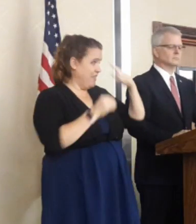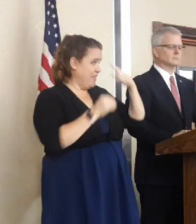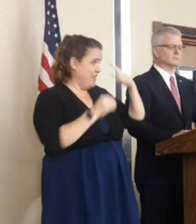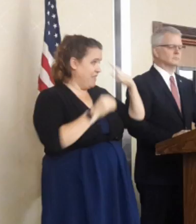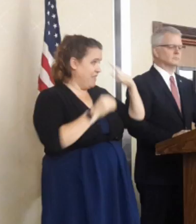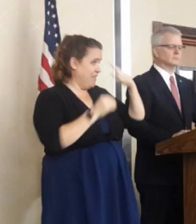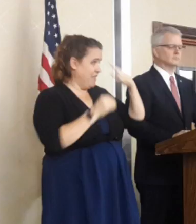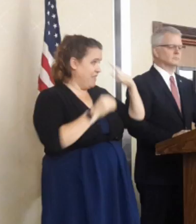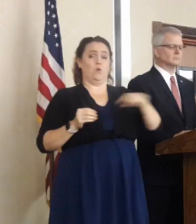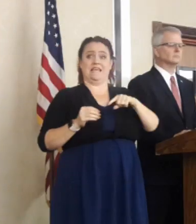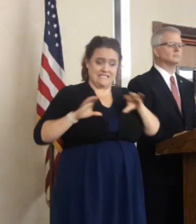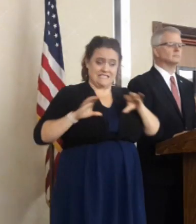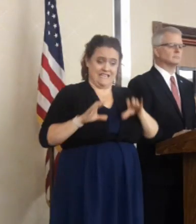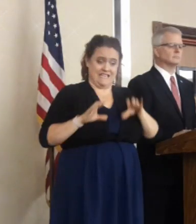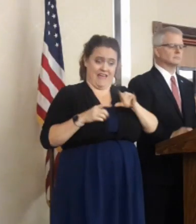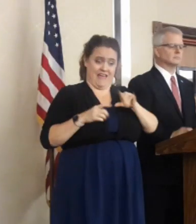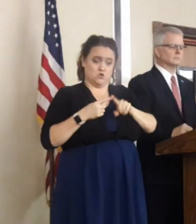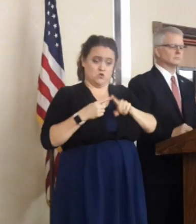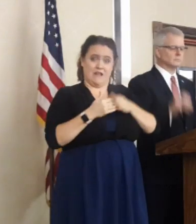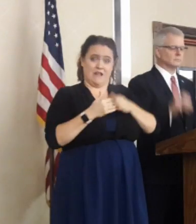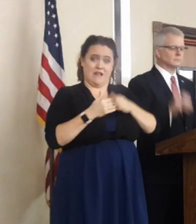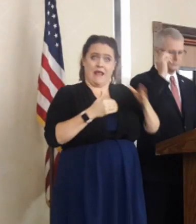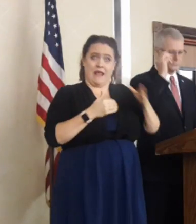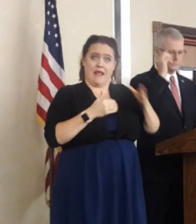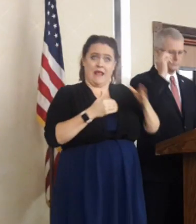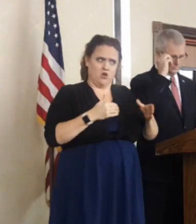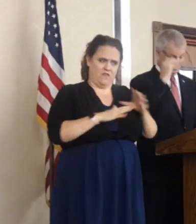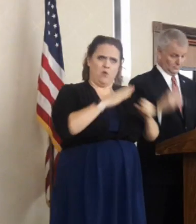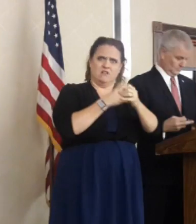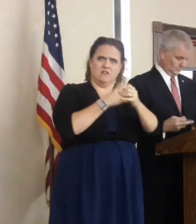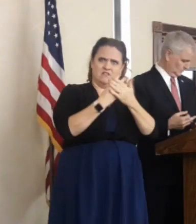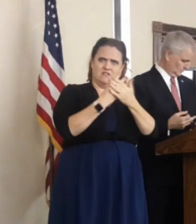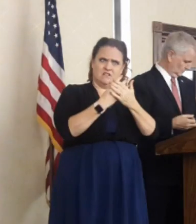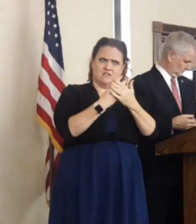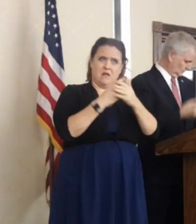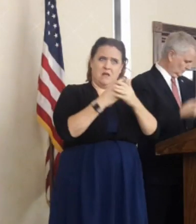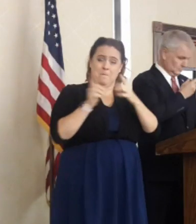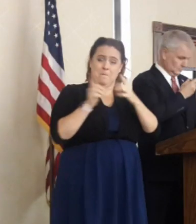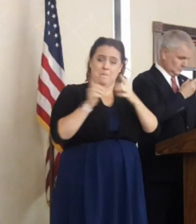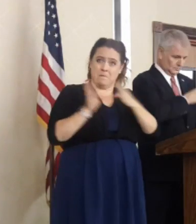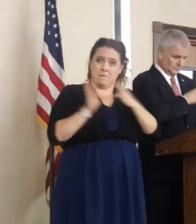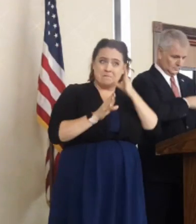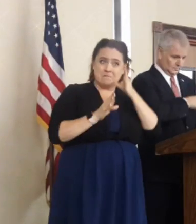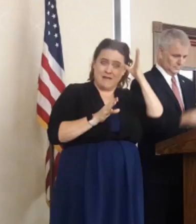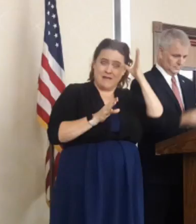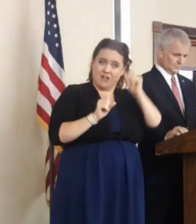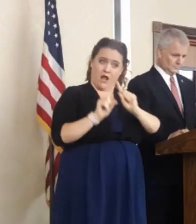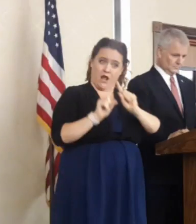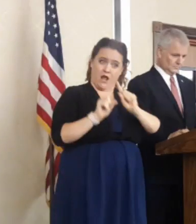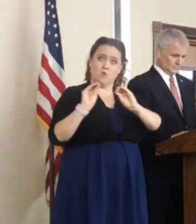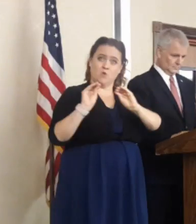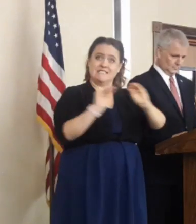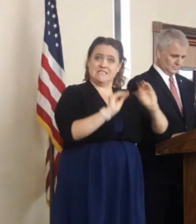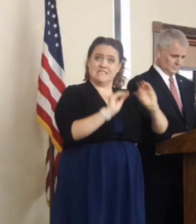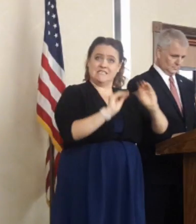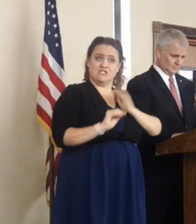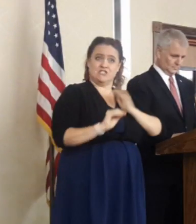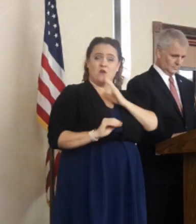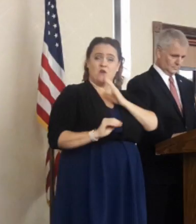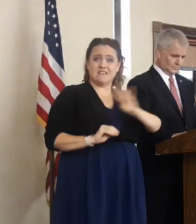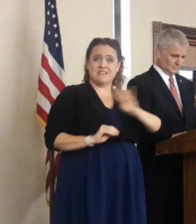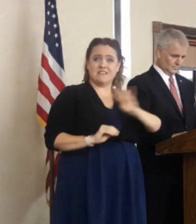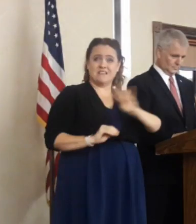a neighbor, we could get incarcerated for, Planned Parenthood can go teach our 7-year-olds in public